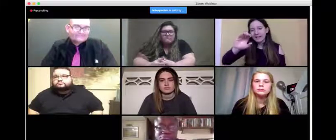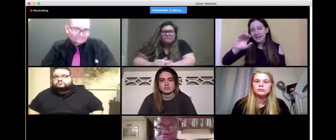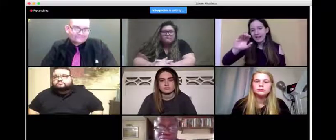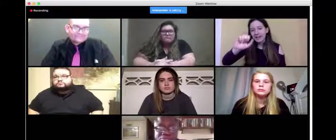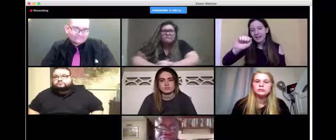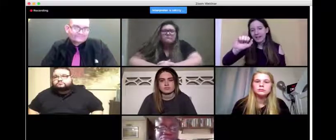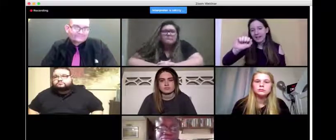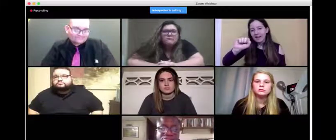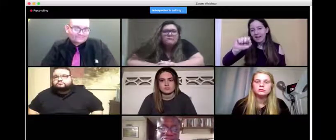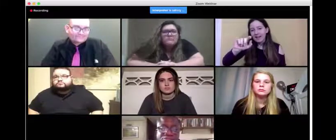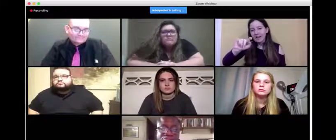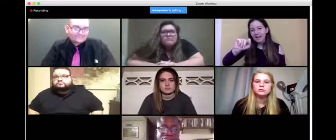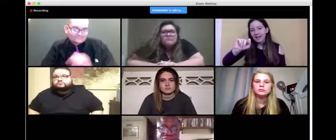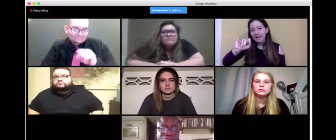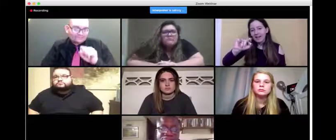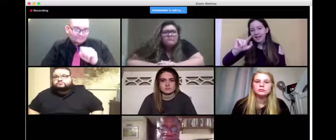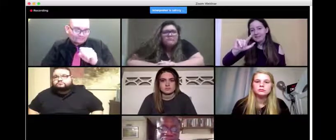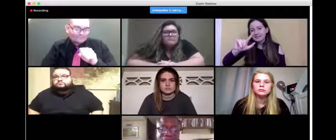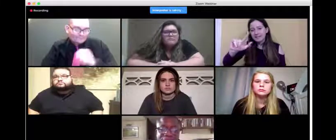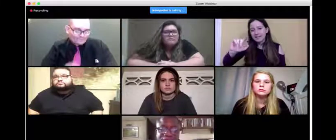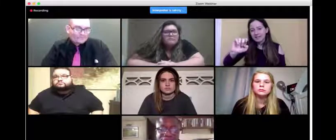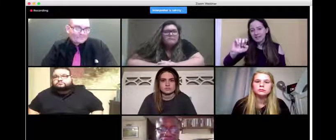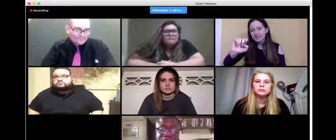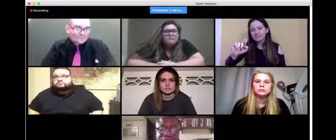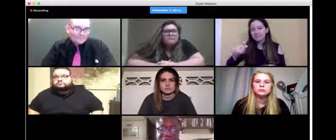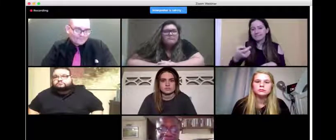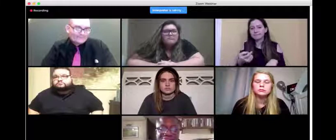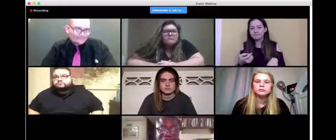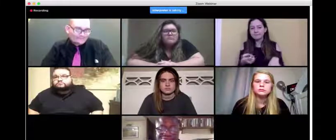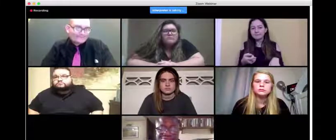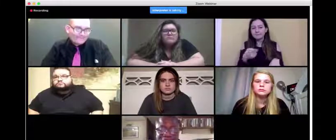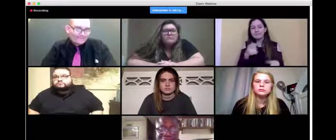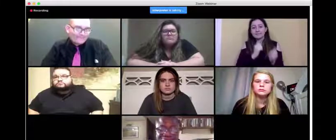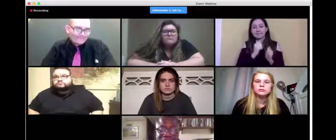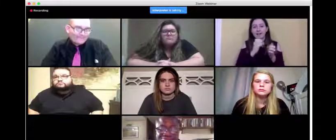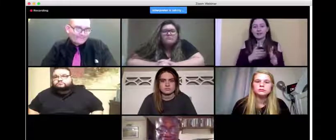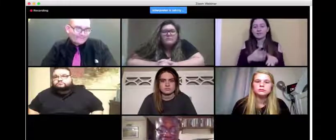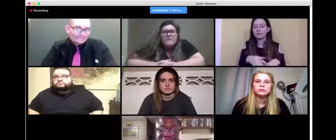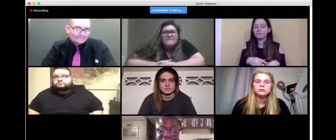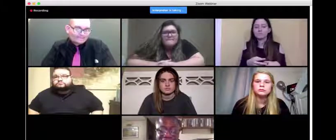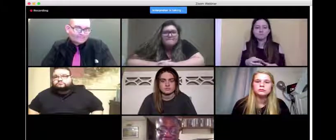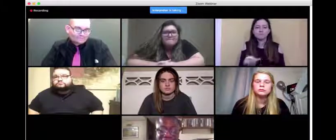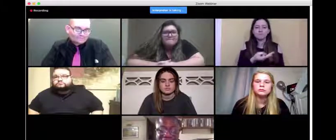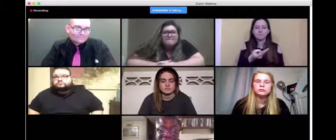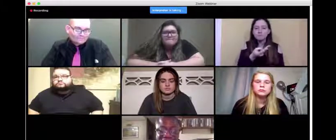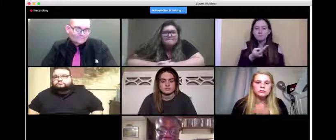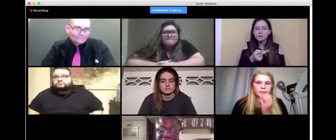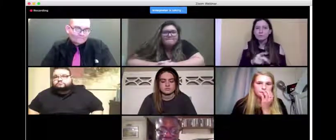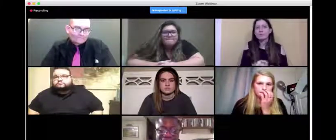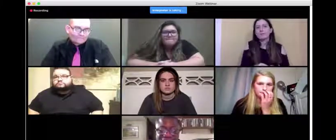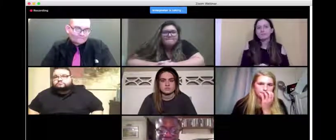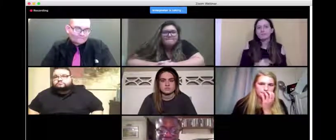who is an actor. The two of them have really, they themselves have been